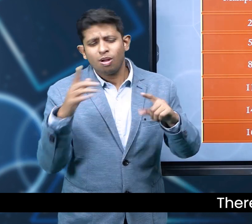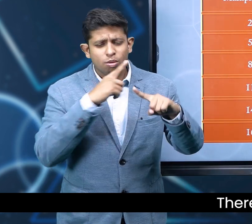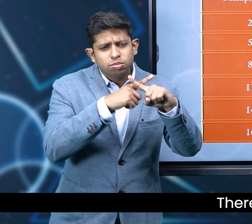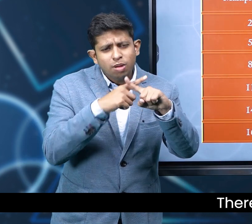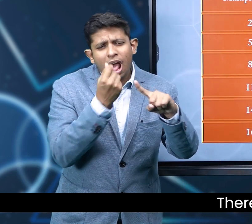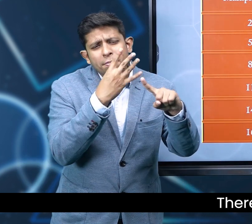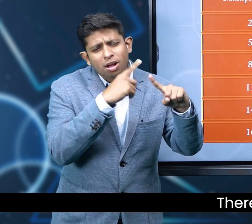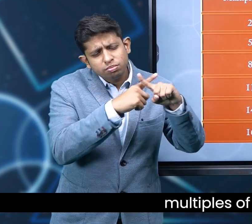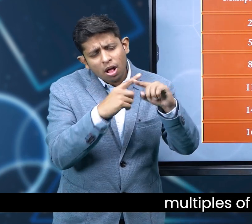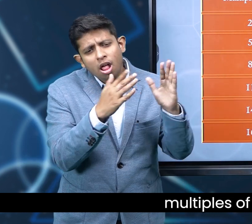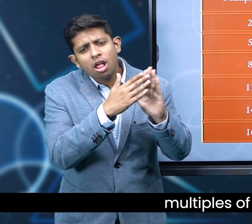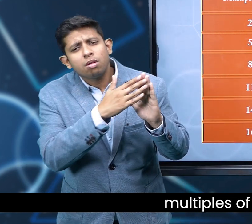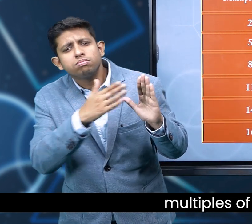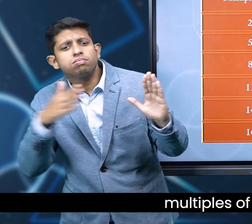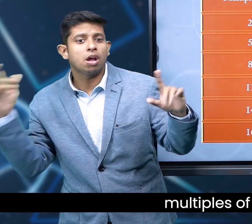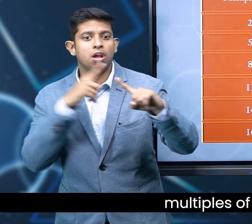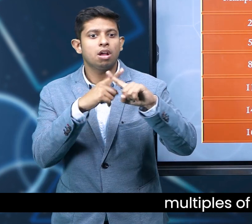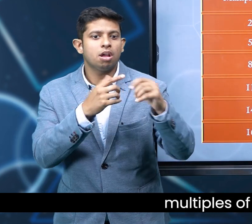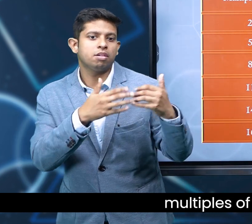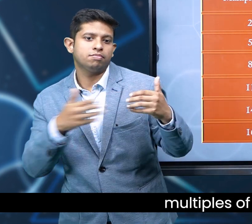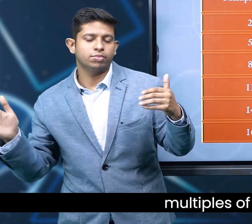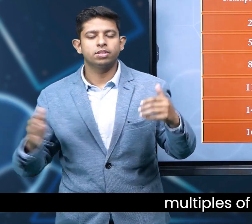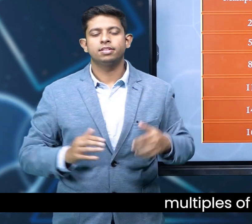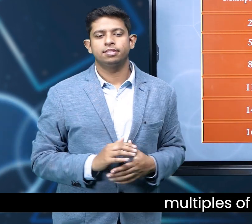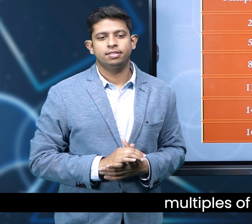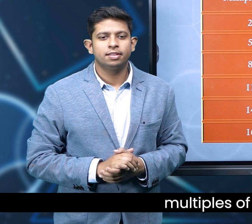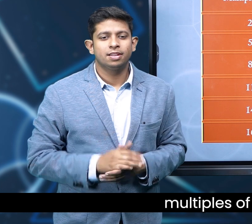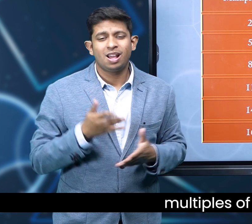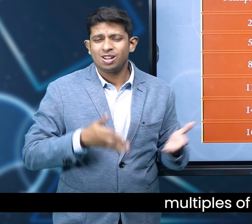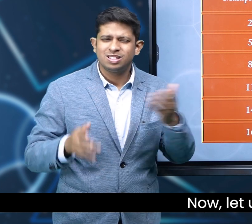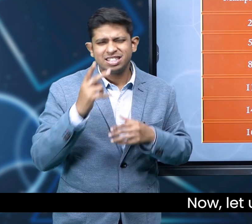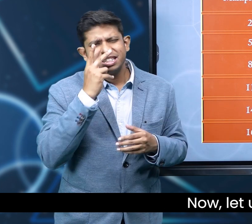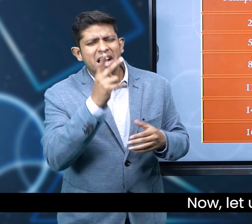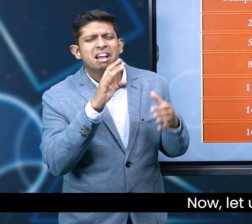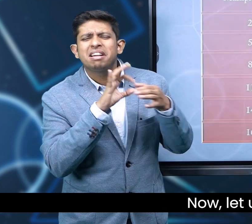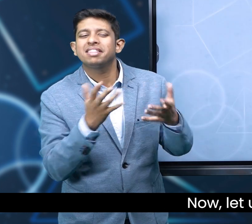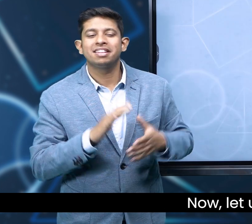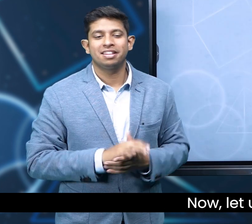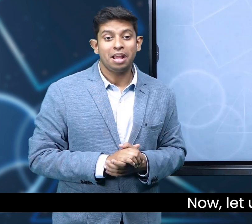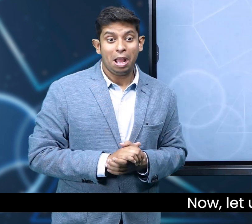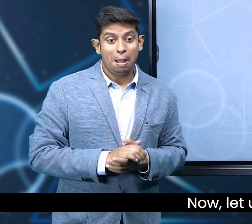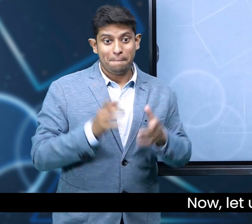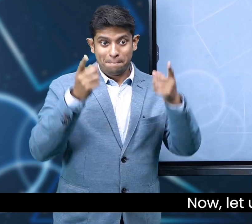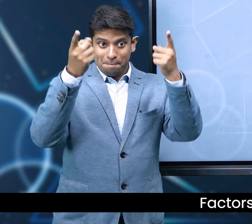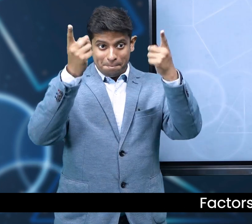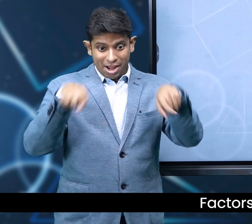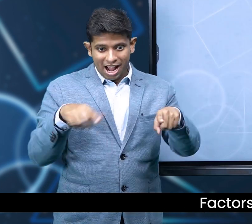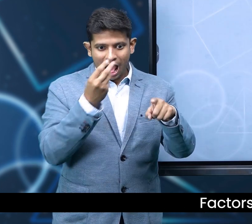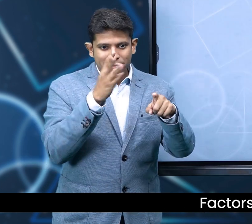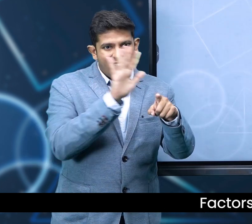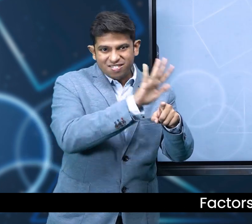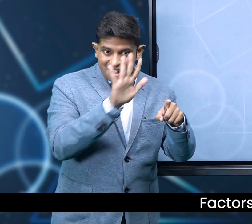There are infinite multiples of any given number. Now, let us see common factors and